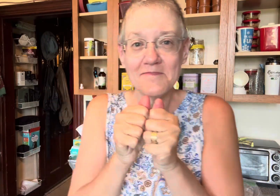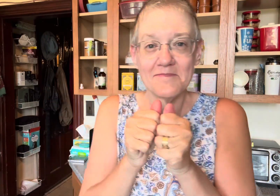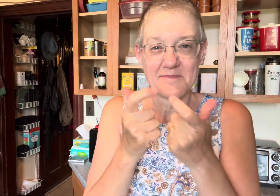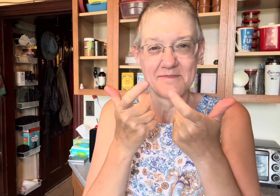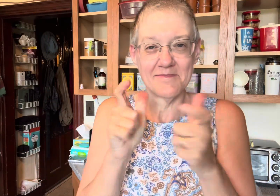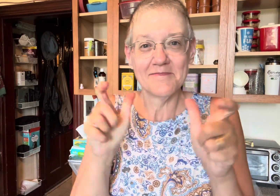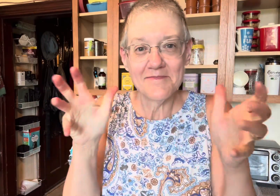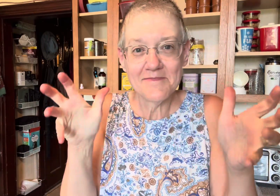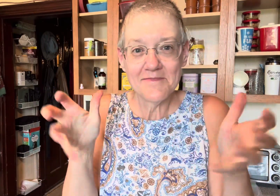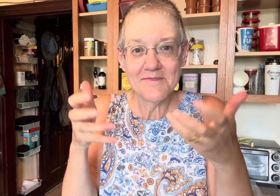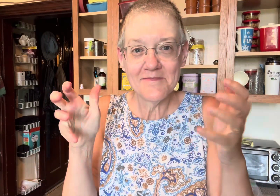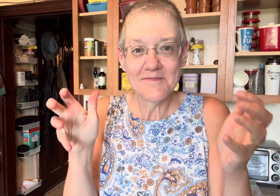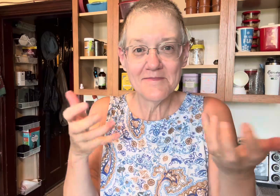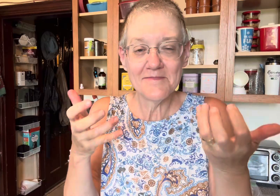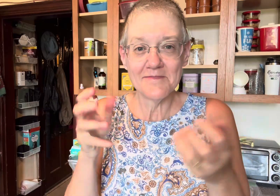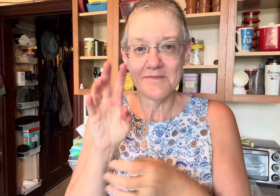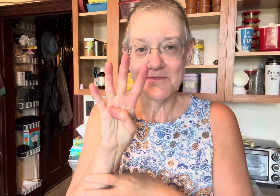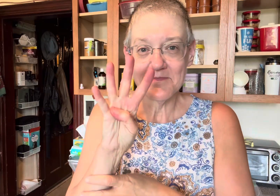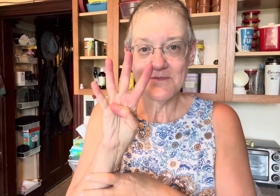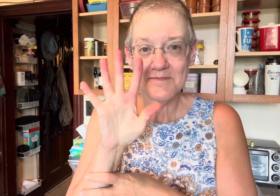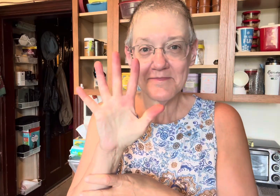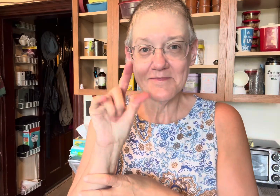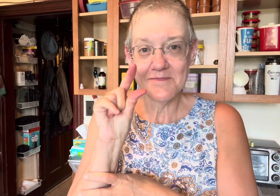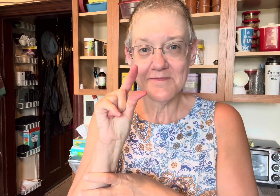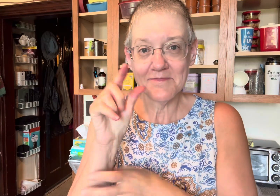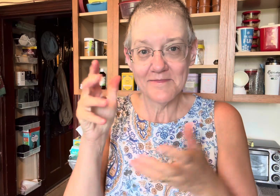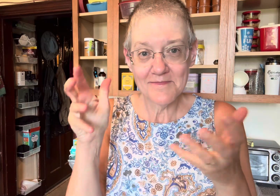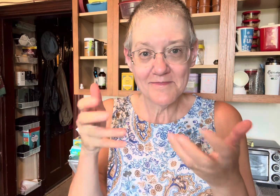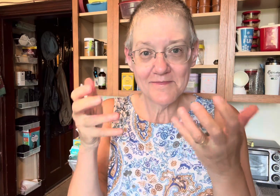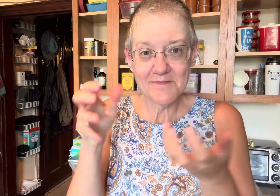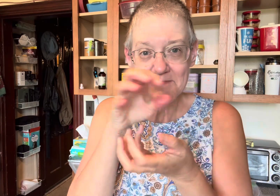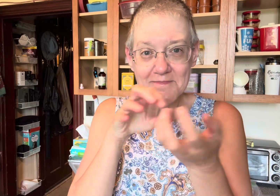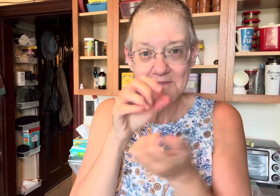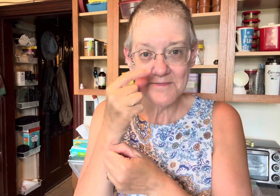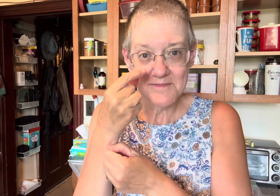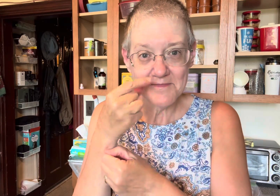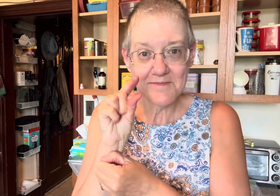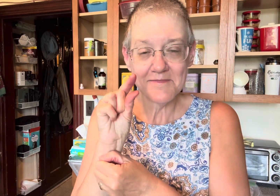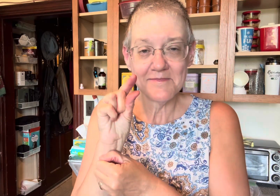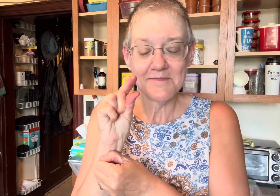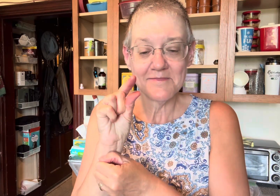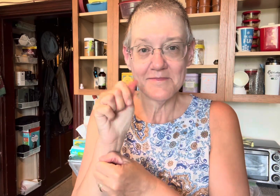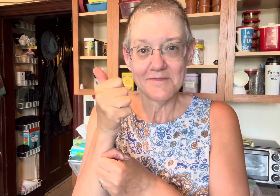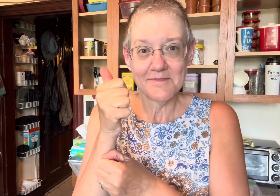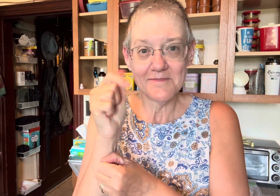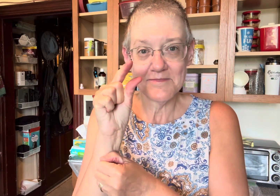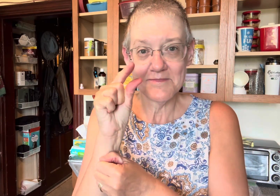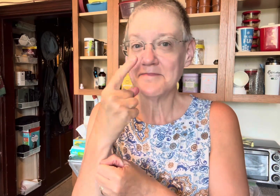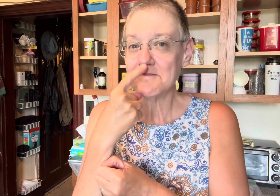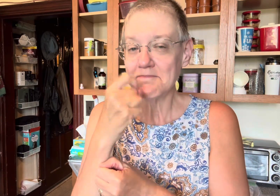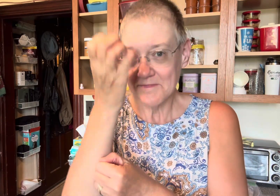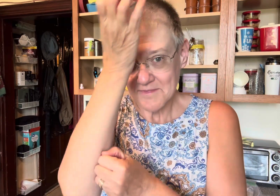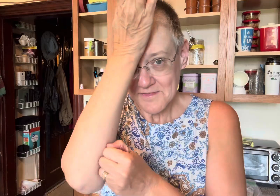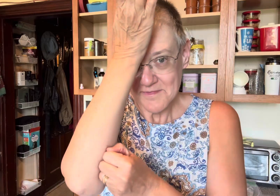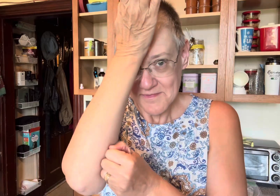It's dinner time, and we're going to start Dale off with a big salad. 45 grams of mixed greens, 10 grams of